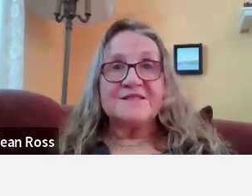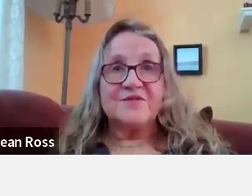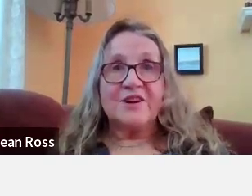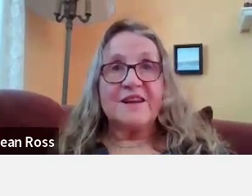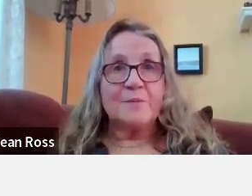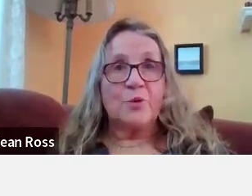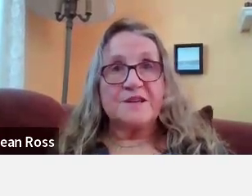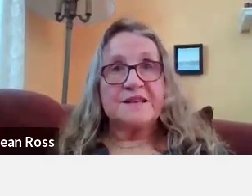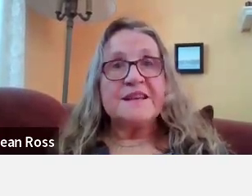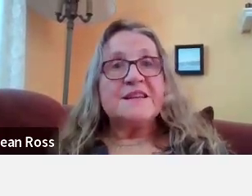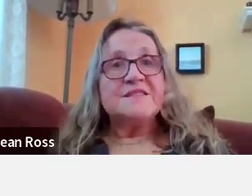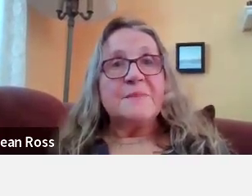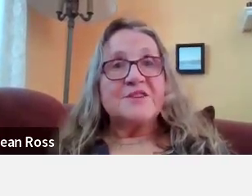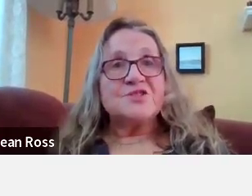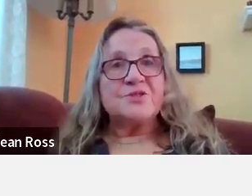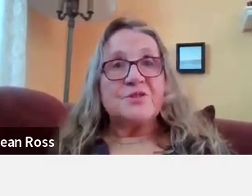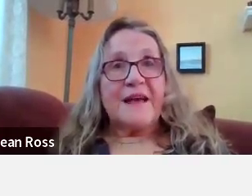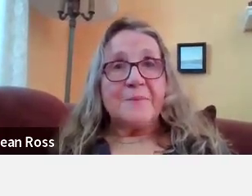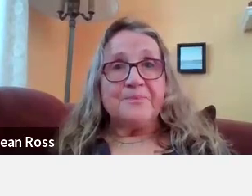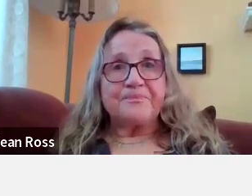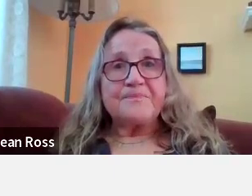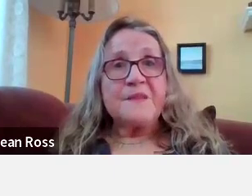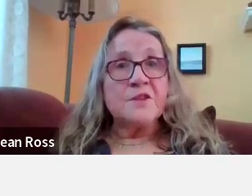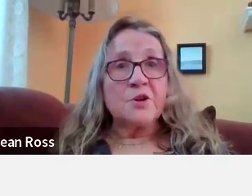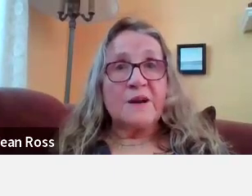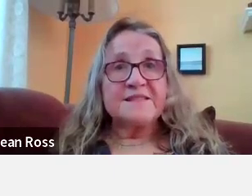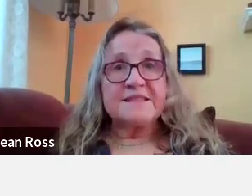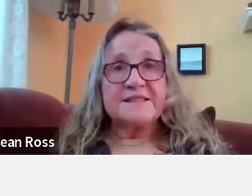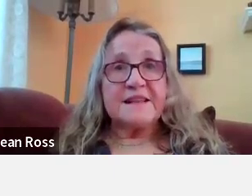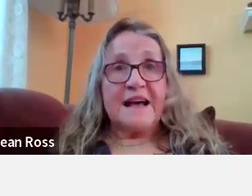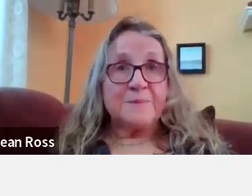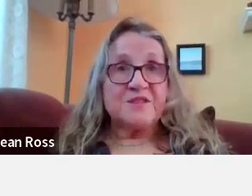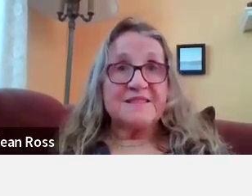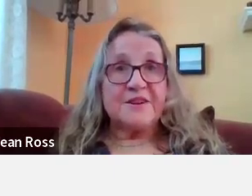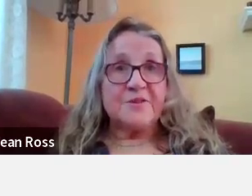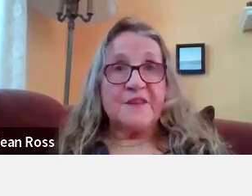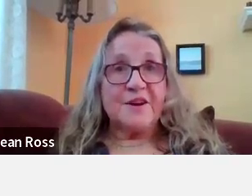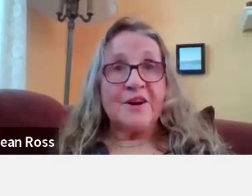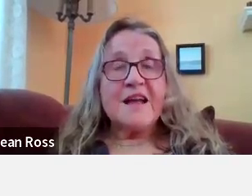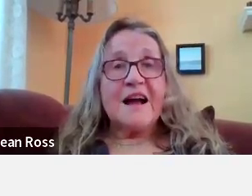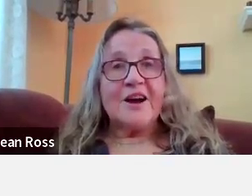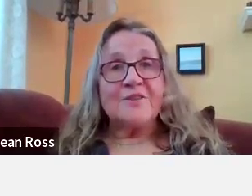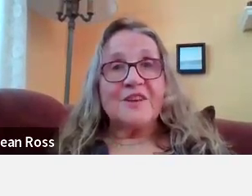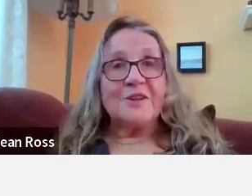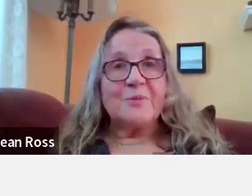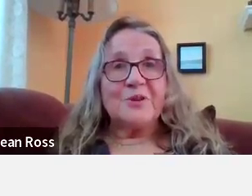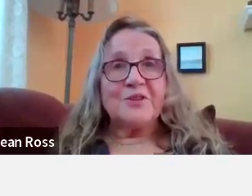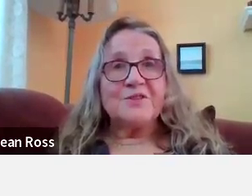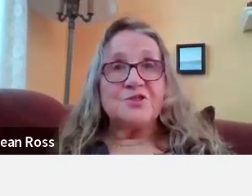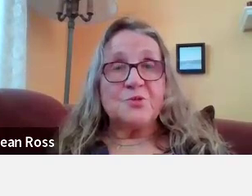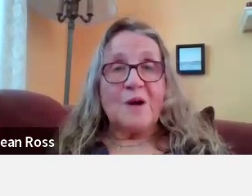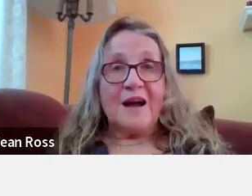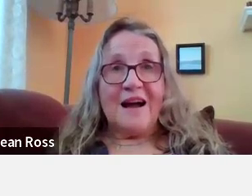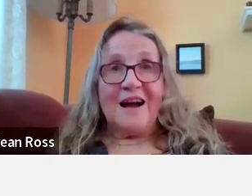it is very important to make sure that the crisis options that are there are